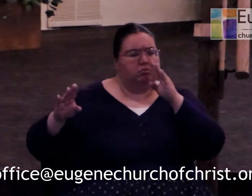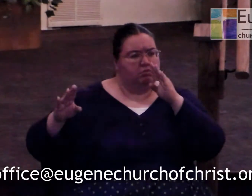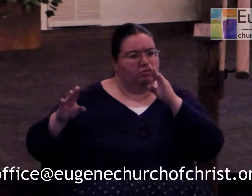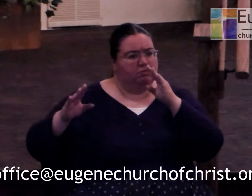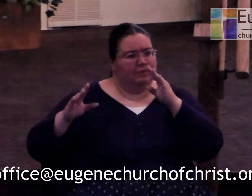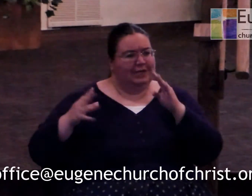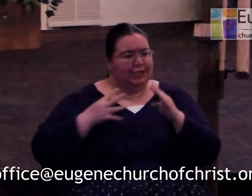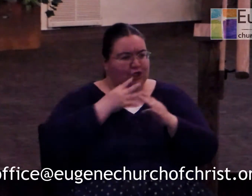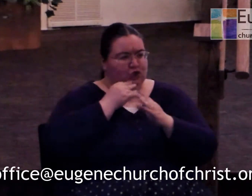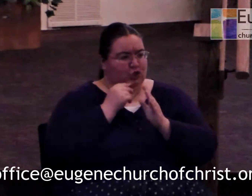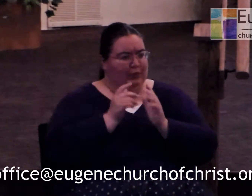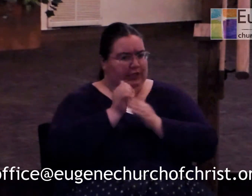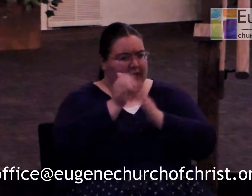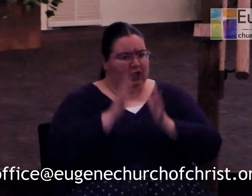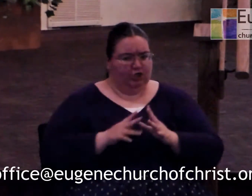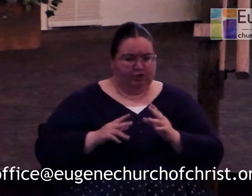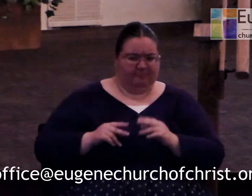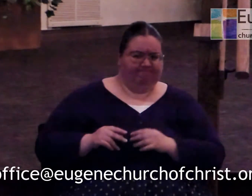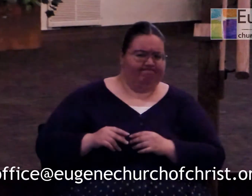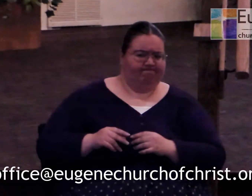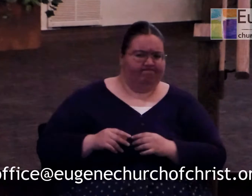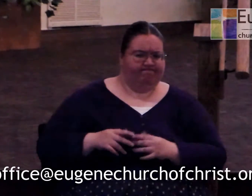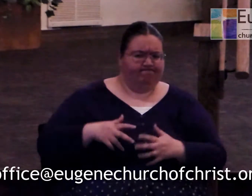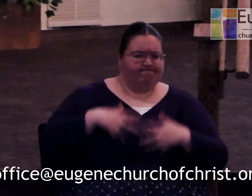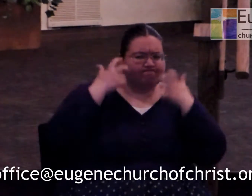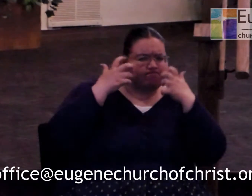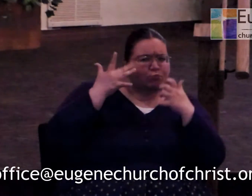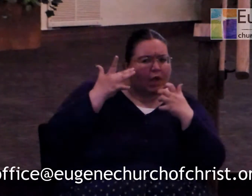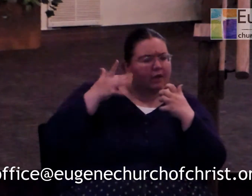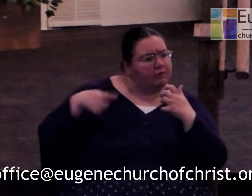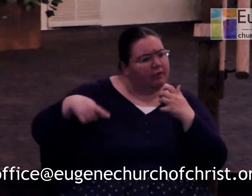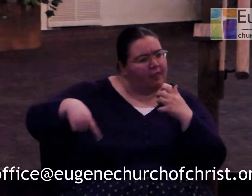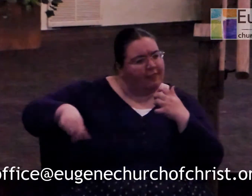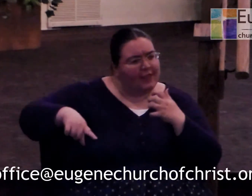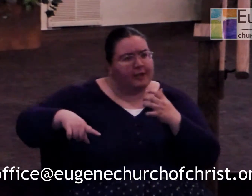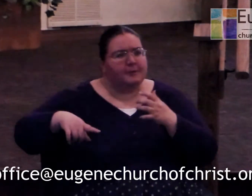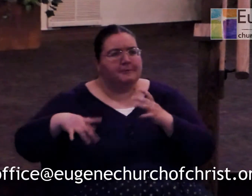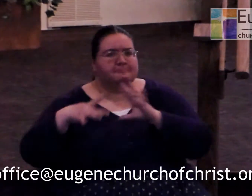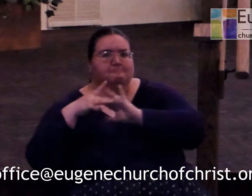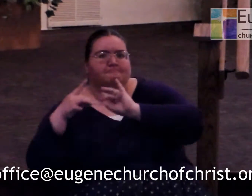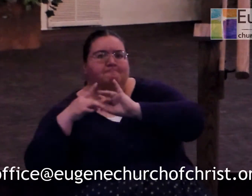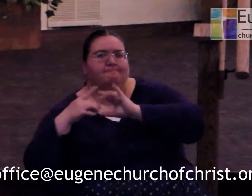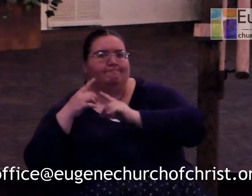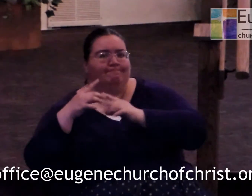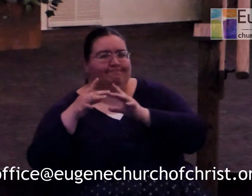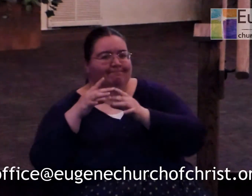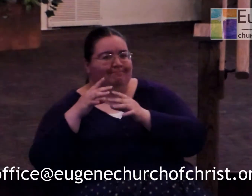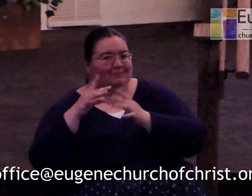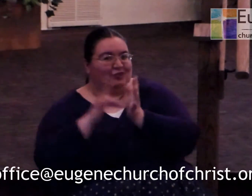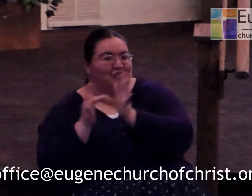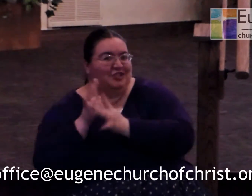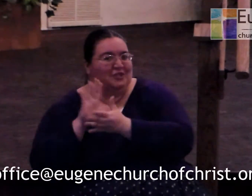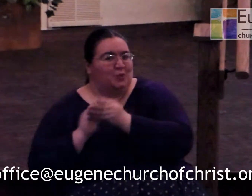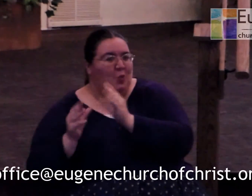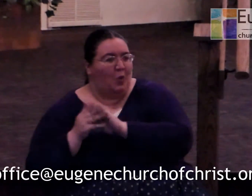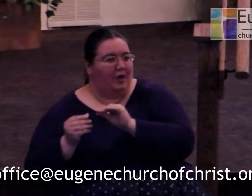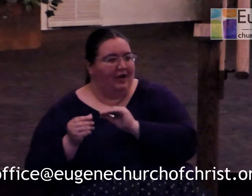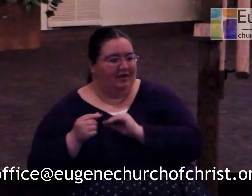Jesus, and the ruling council doesn't want Jesus being talked about because they want this movement to be done. They want it to be over with, they want their